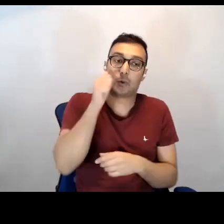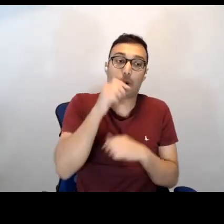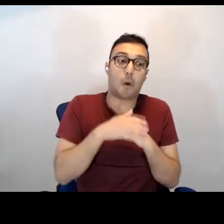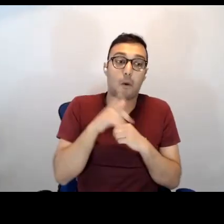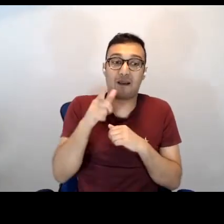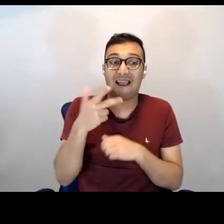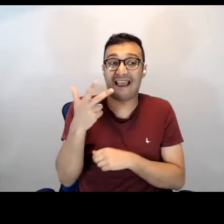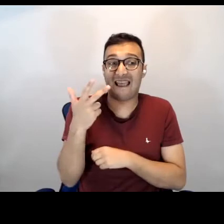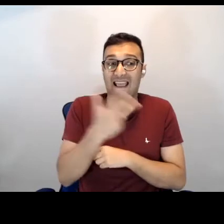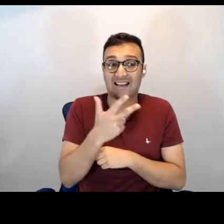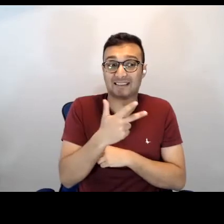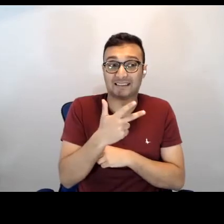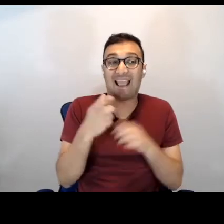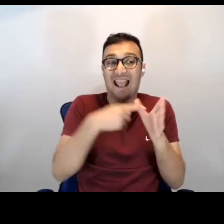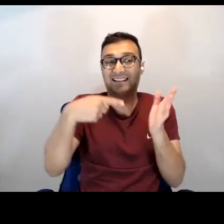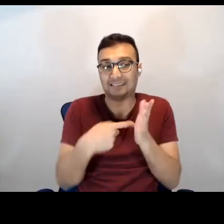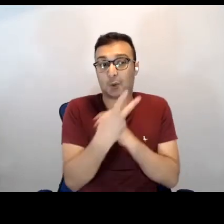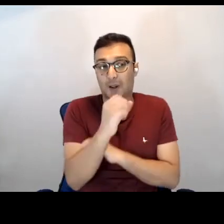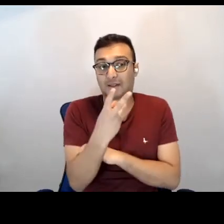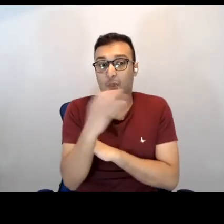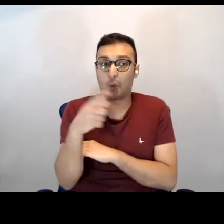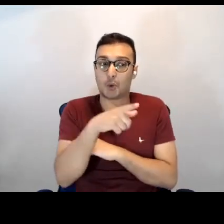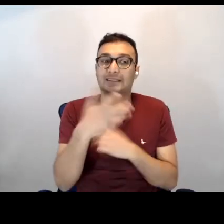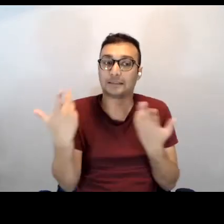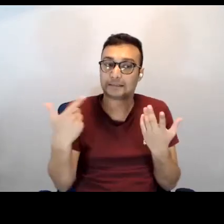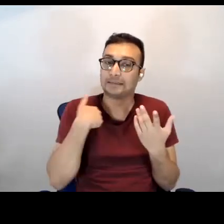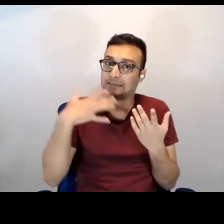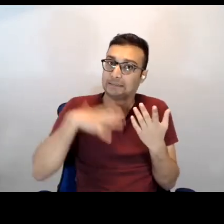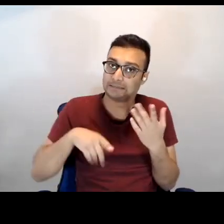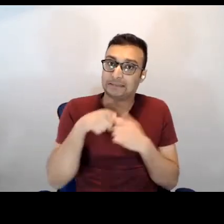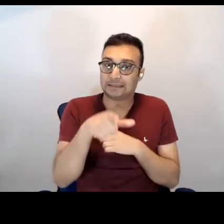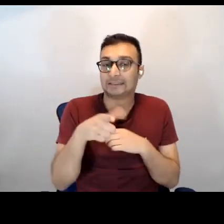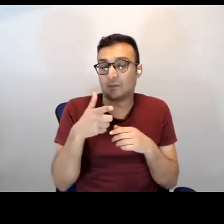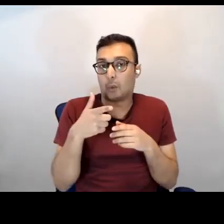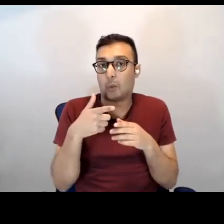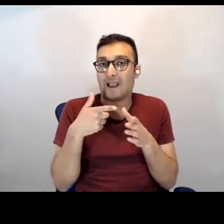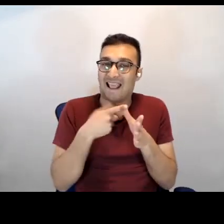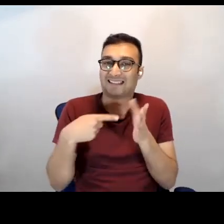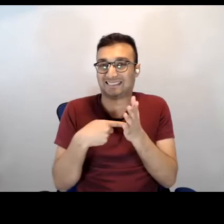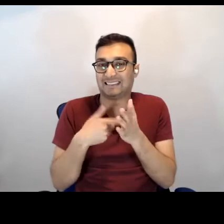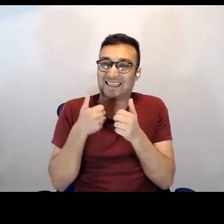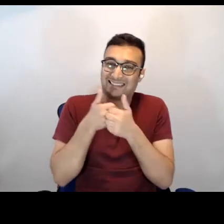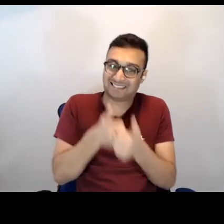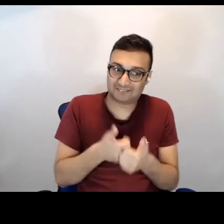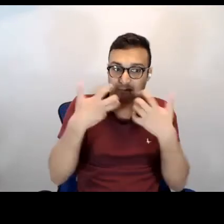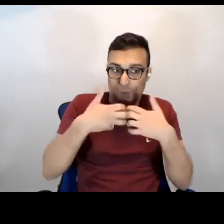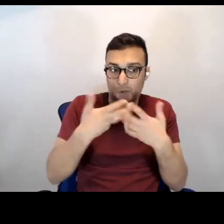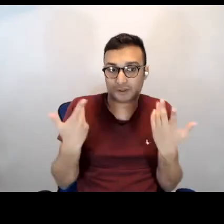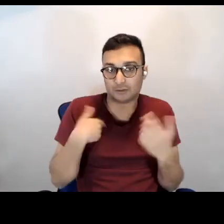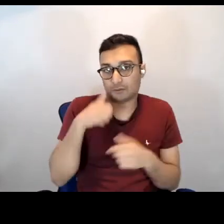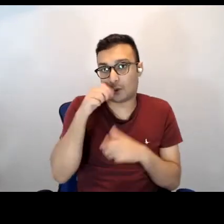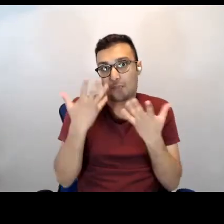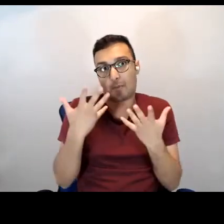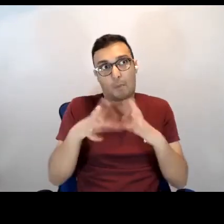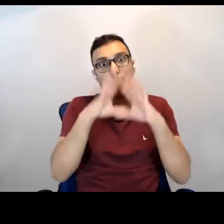flagship programme on assistive technology. We know that we need to address the huge global need to access assistive technology, which Emma will tell you